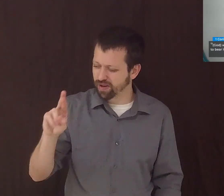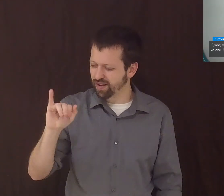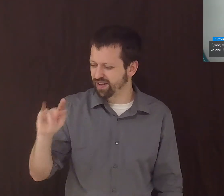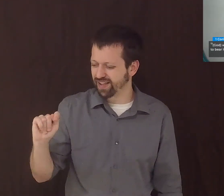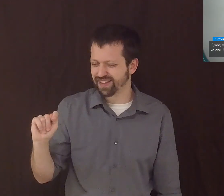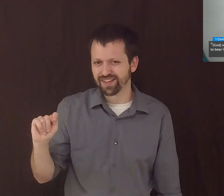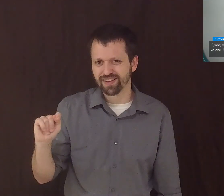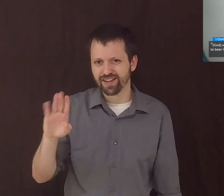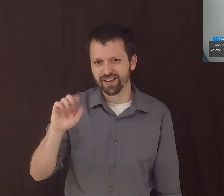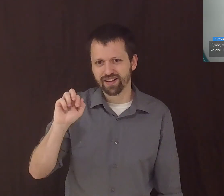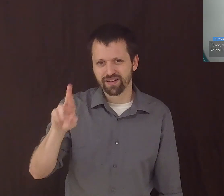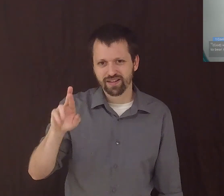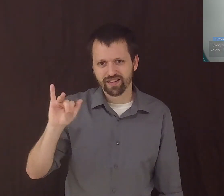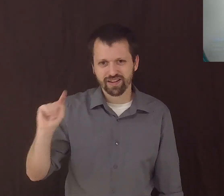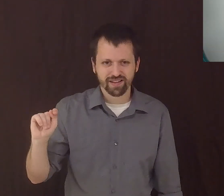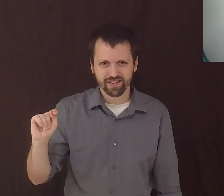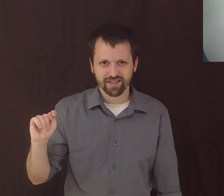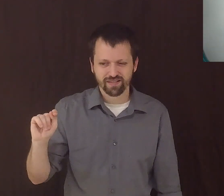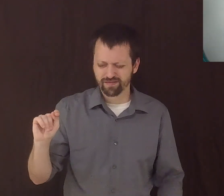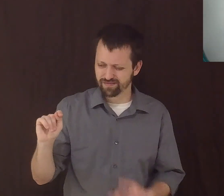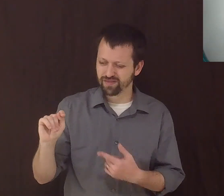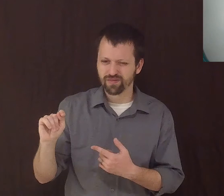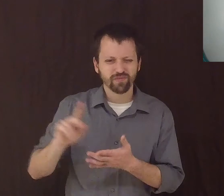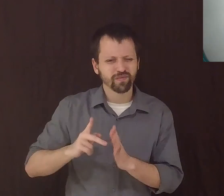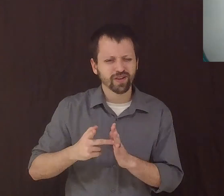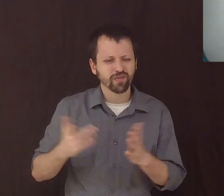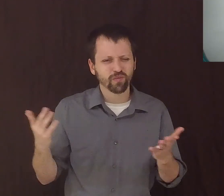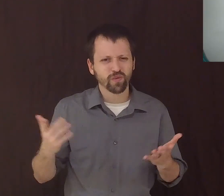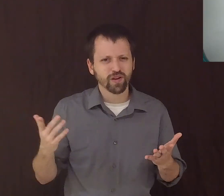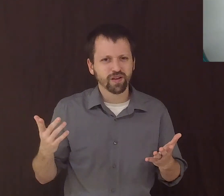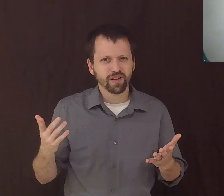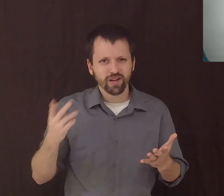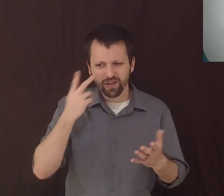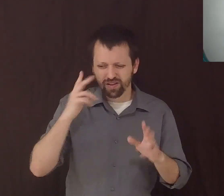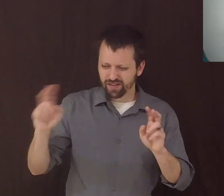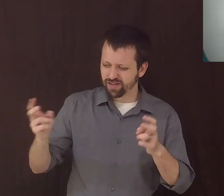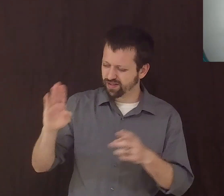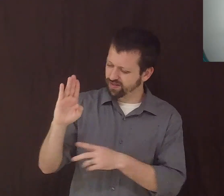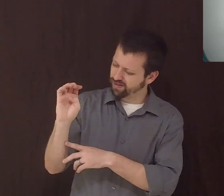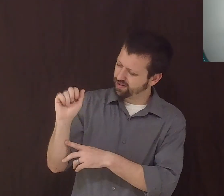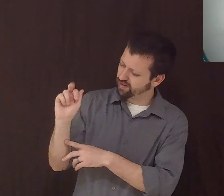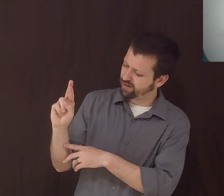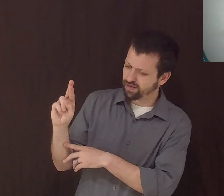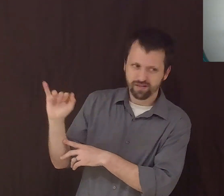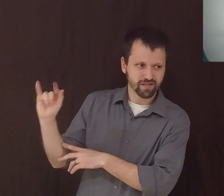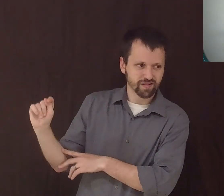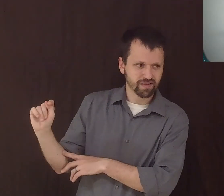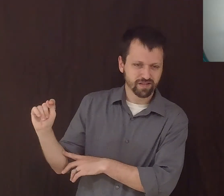it. To bear it. Wow. You know what that means? If you look up that phrase there, to bear